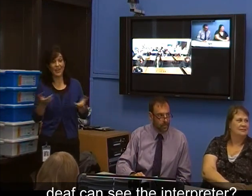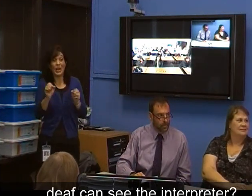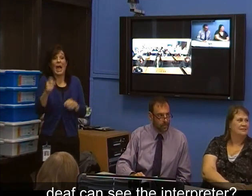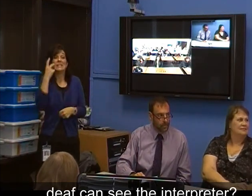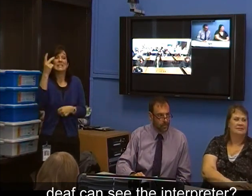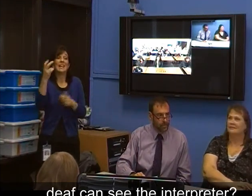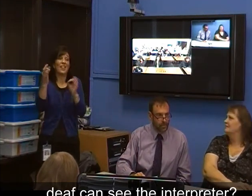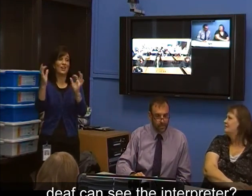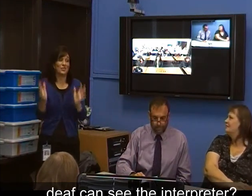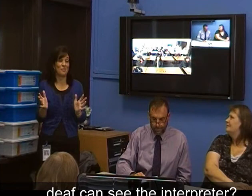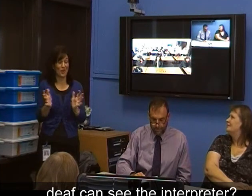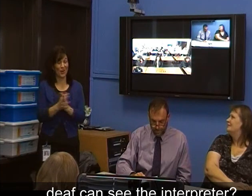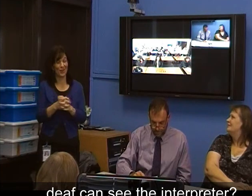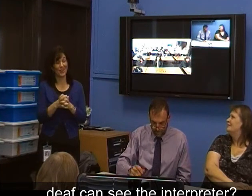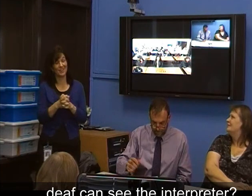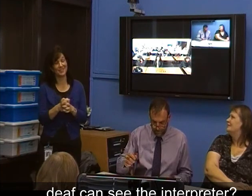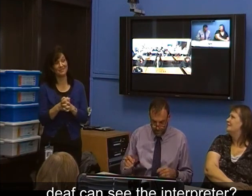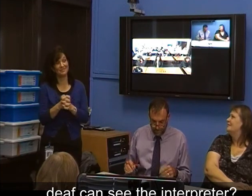the interpreter?